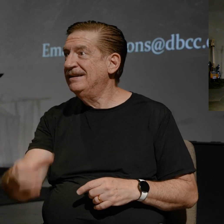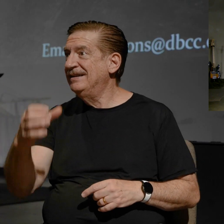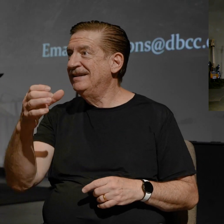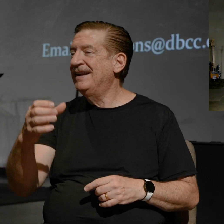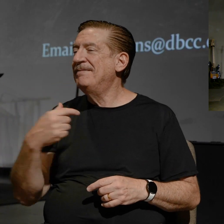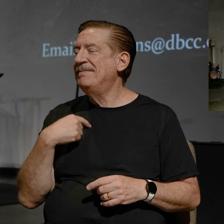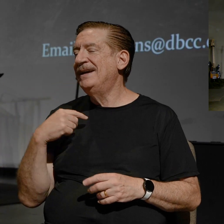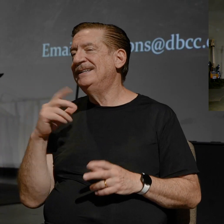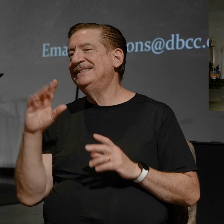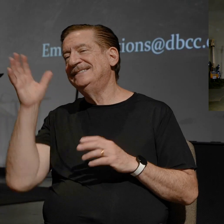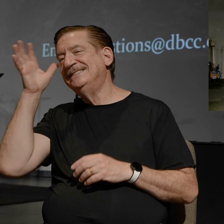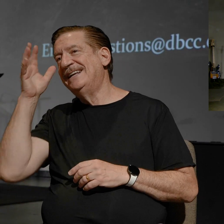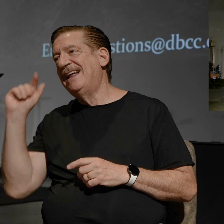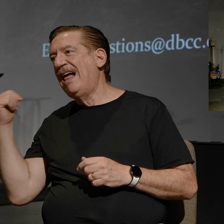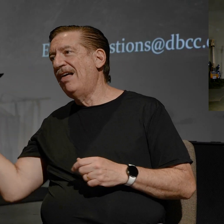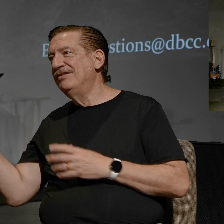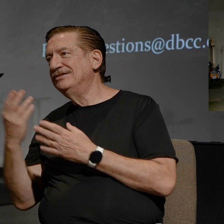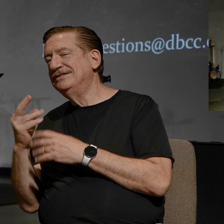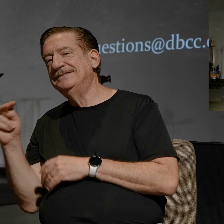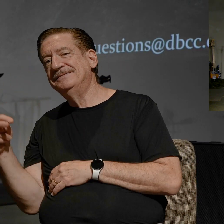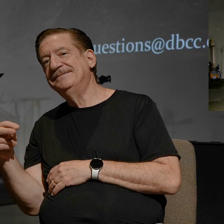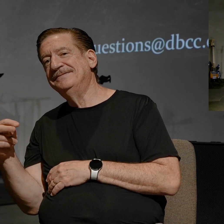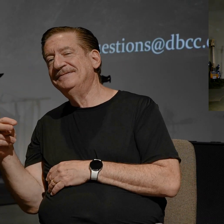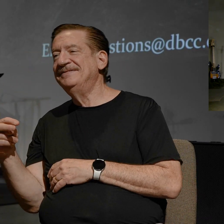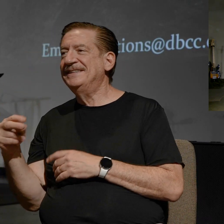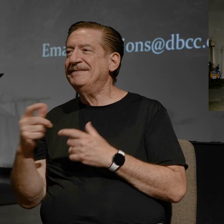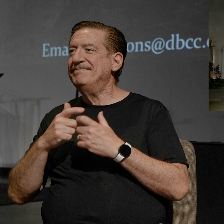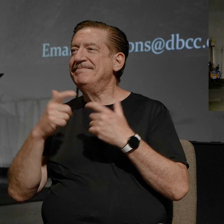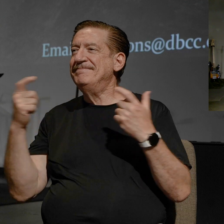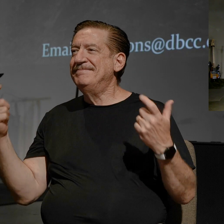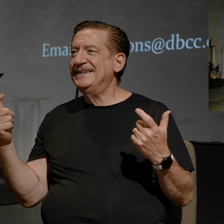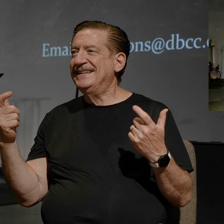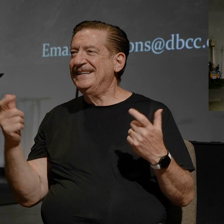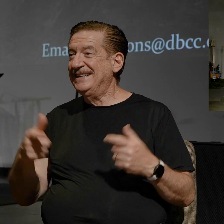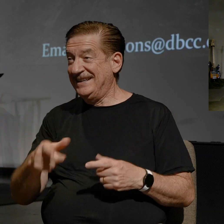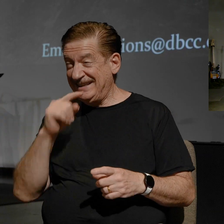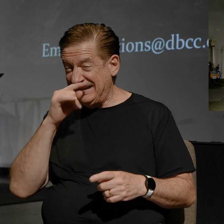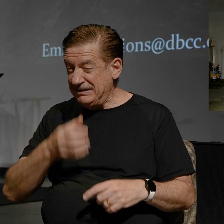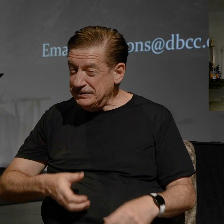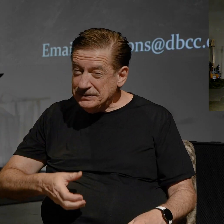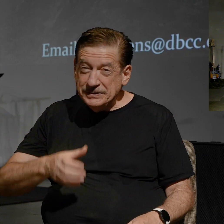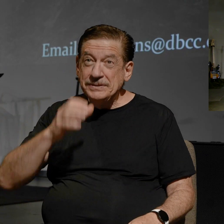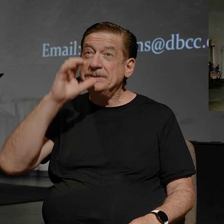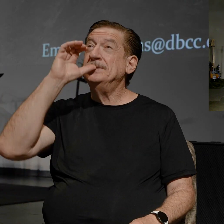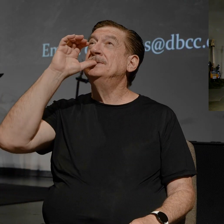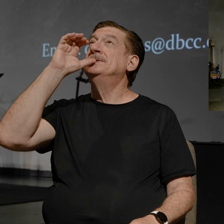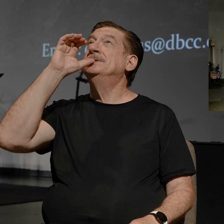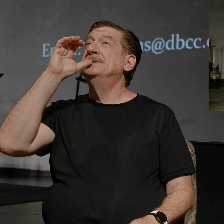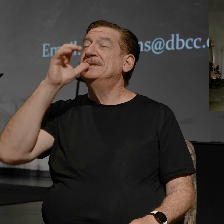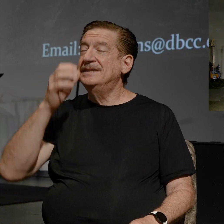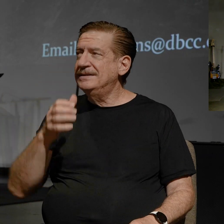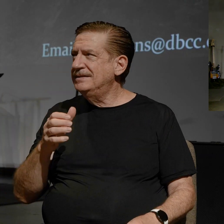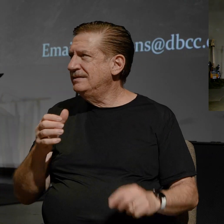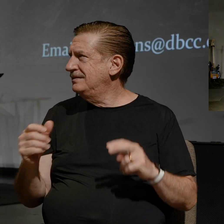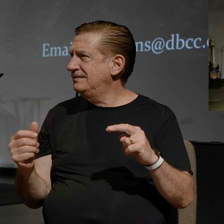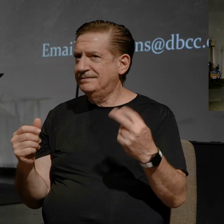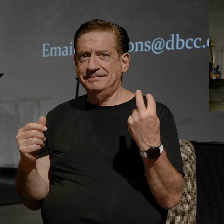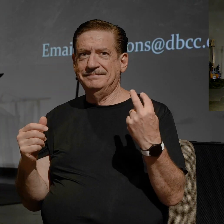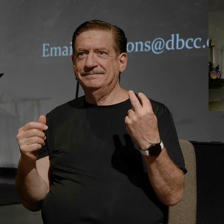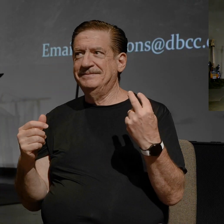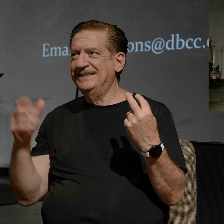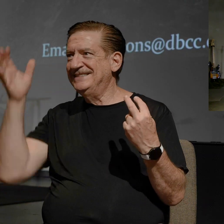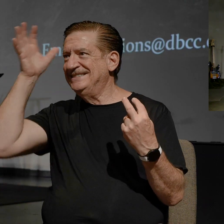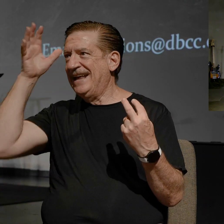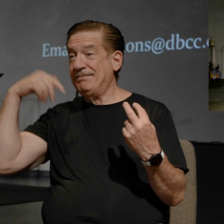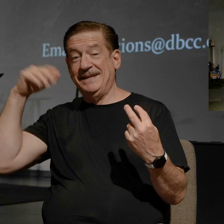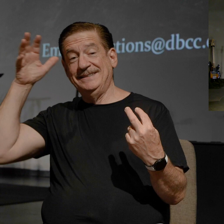dad leans out the other door, and as this kid takes a big swig, looks back at my dad to see